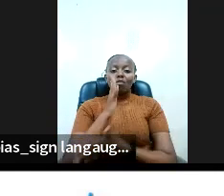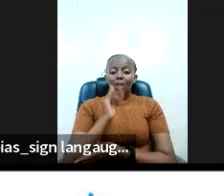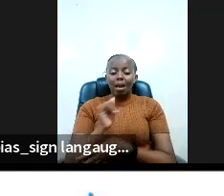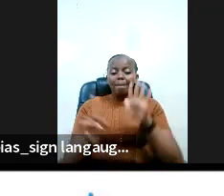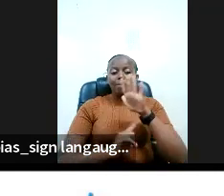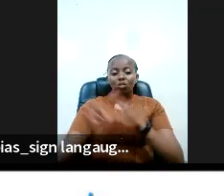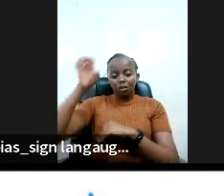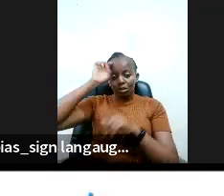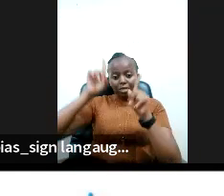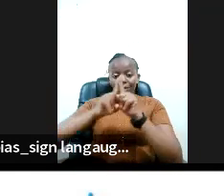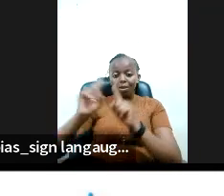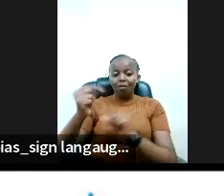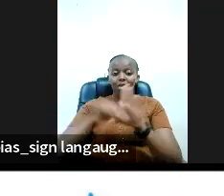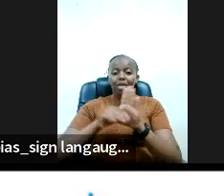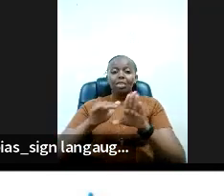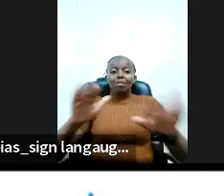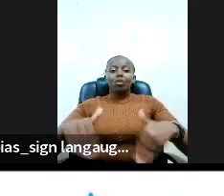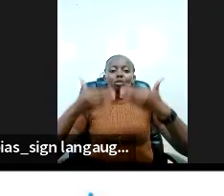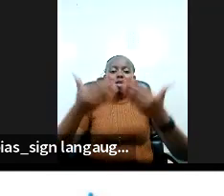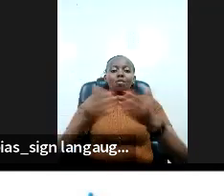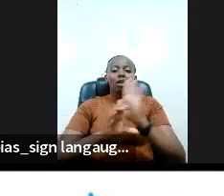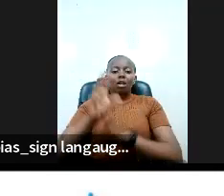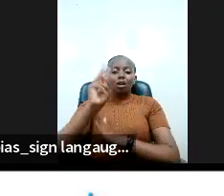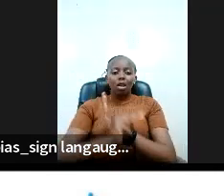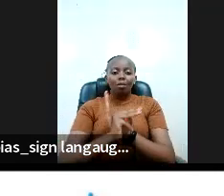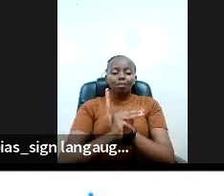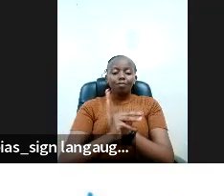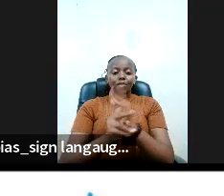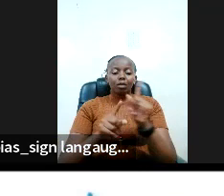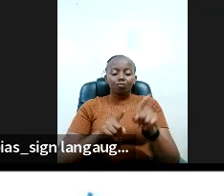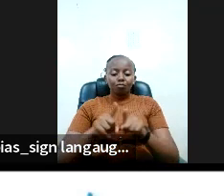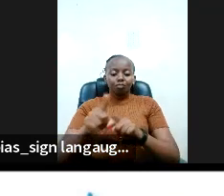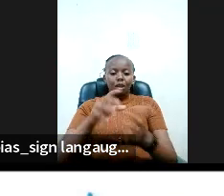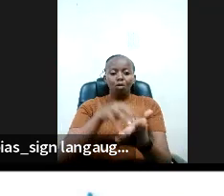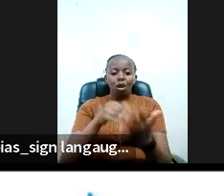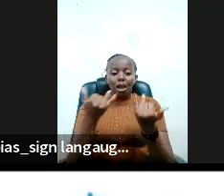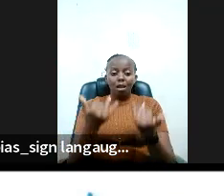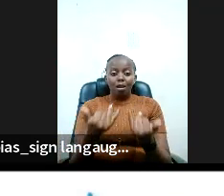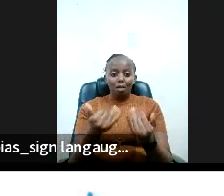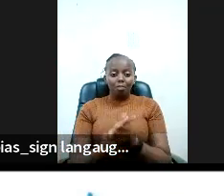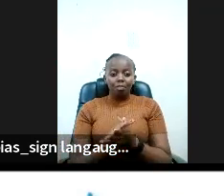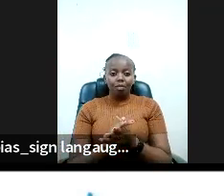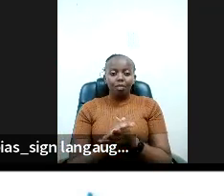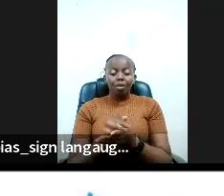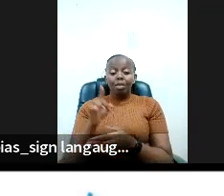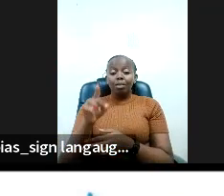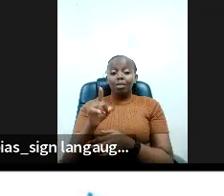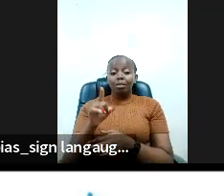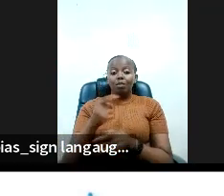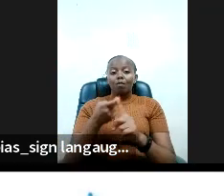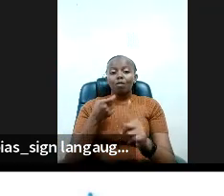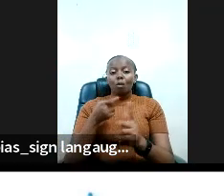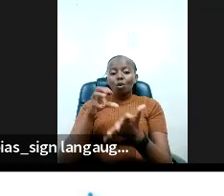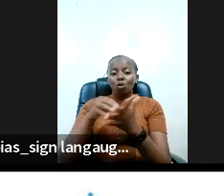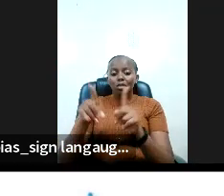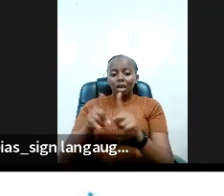are the first in the market to offer curriculum-aligned based content. Currently, our revenue stream is from courses,